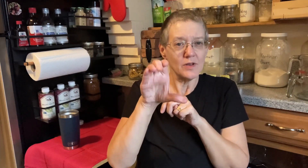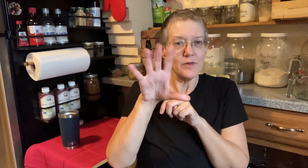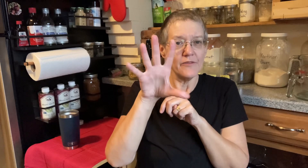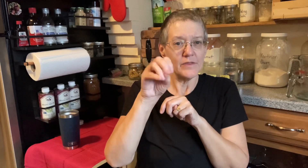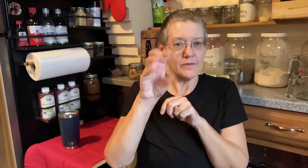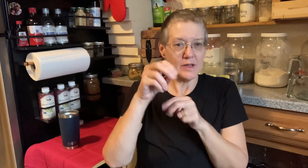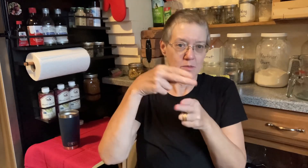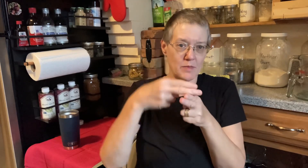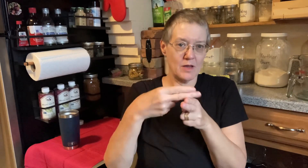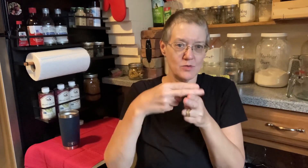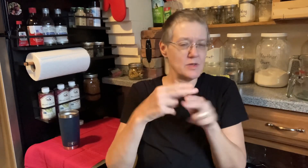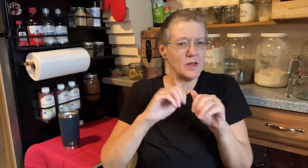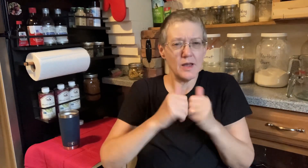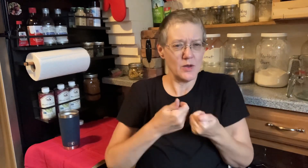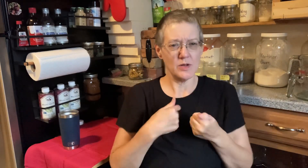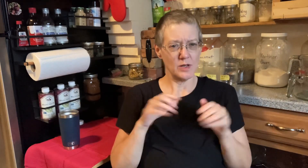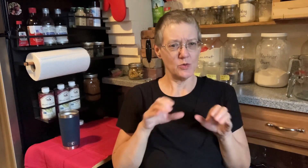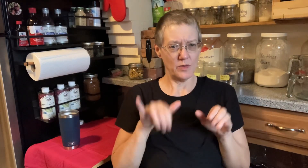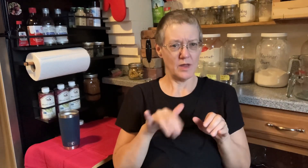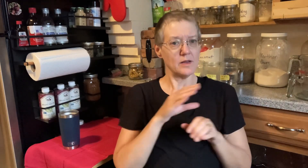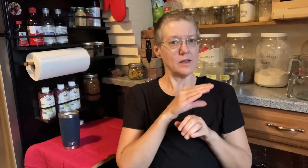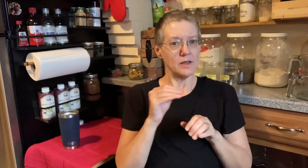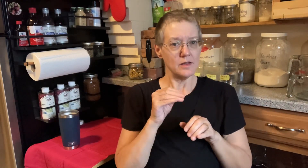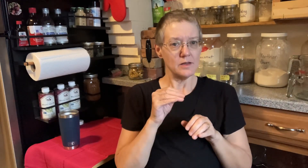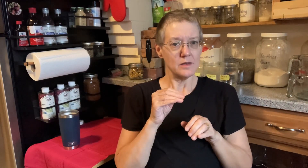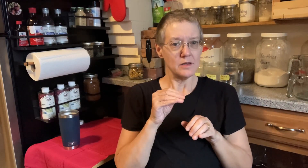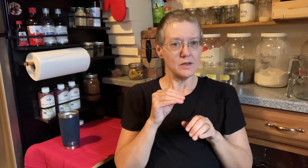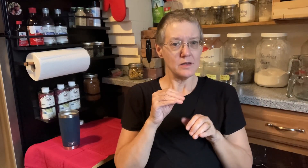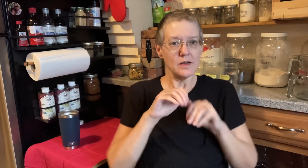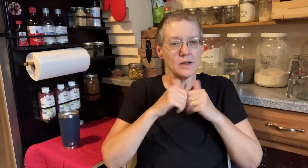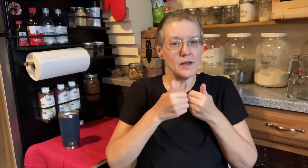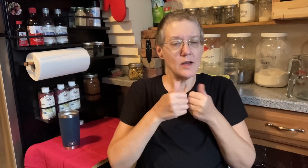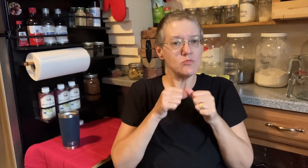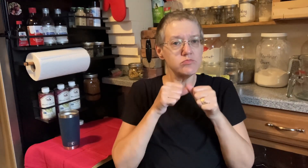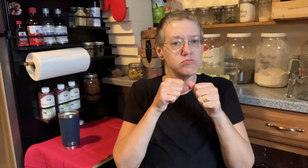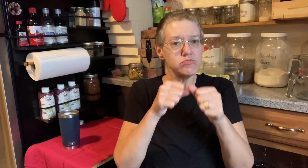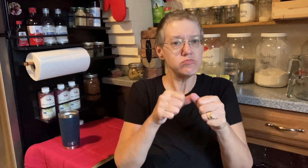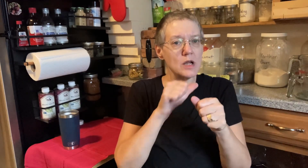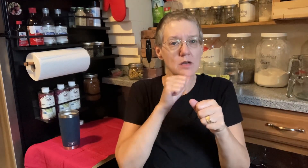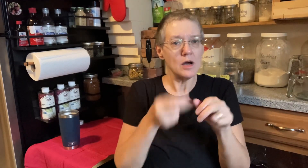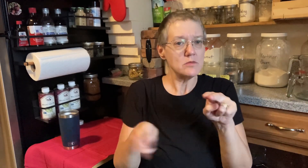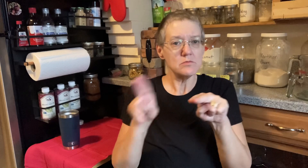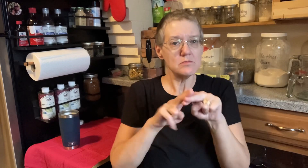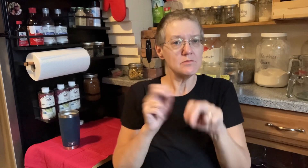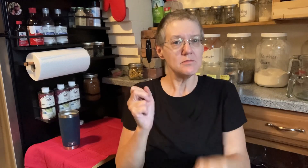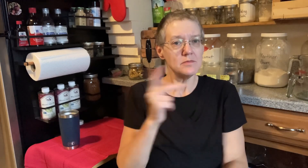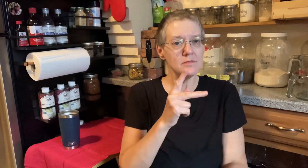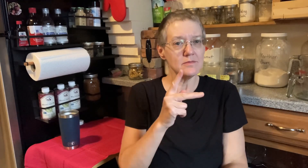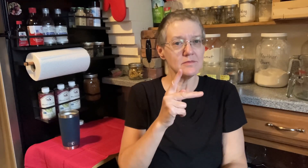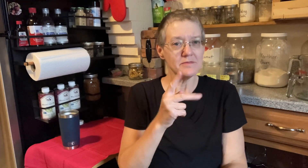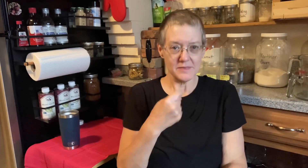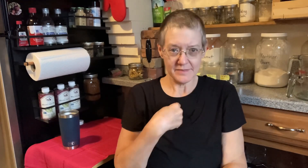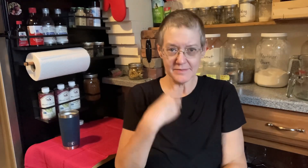150 pounds? How did I do that? And how do I maintain it and not gain the weight